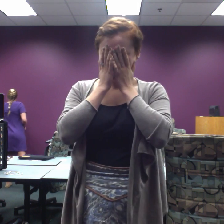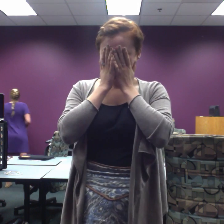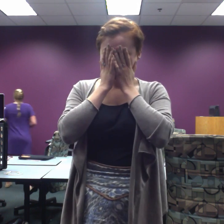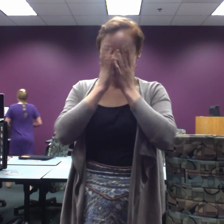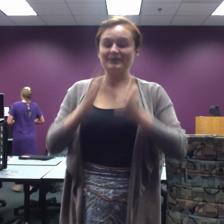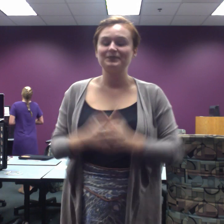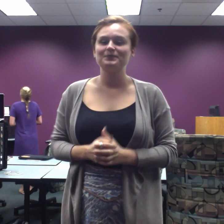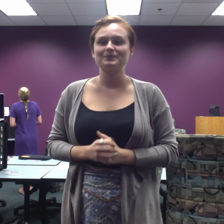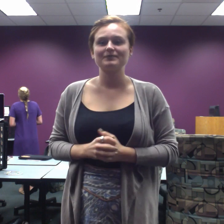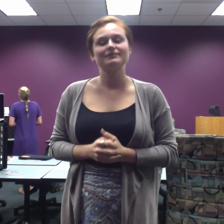go.